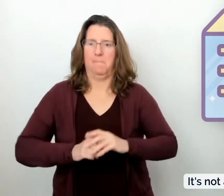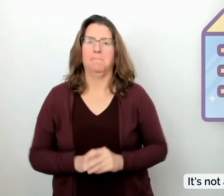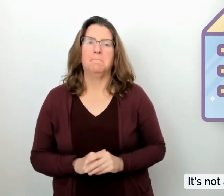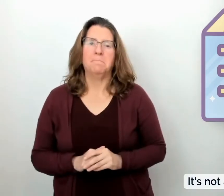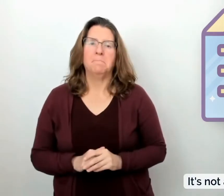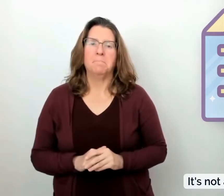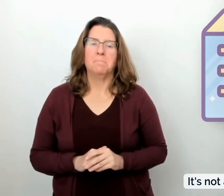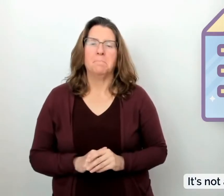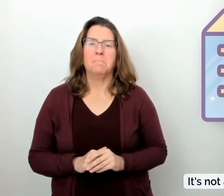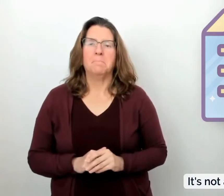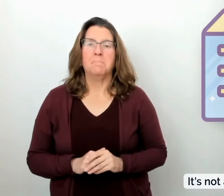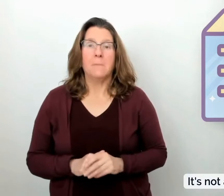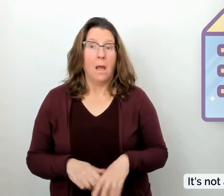mean differentiating instruction.